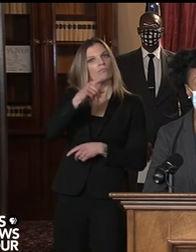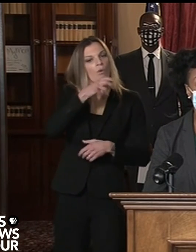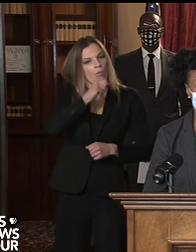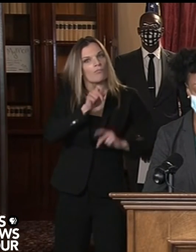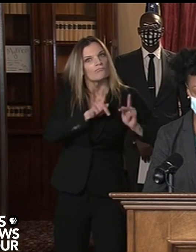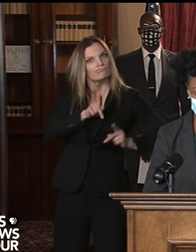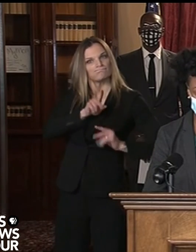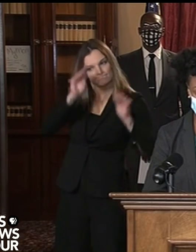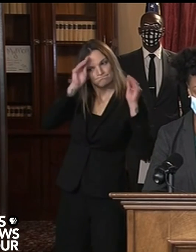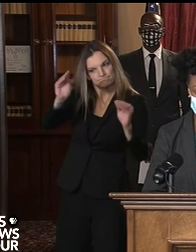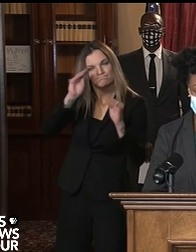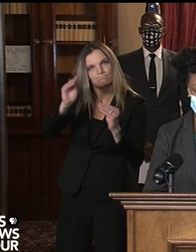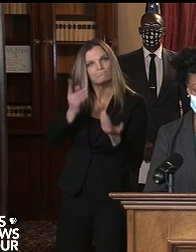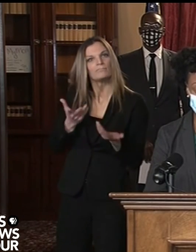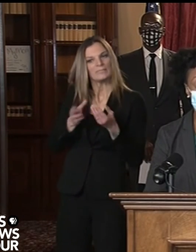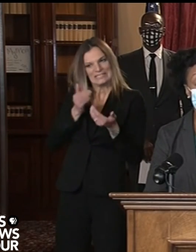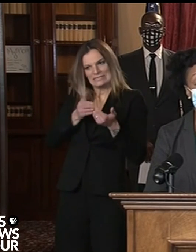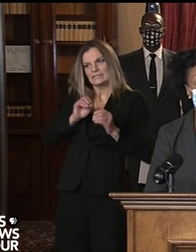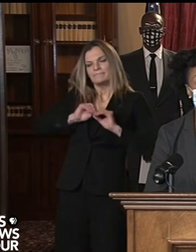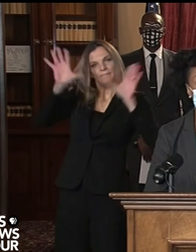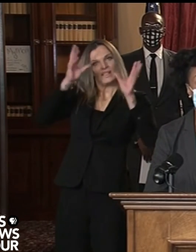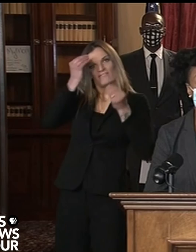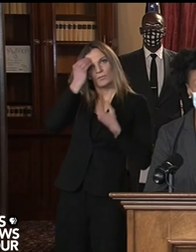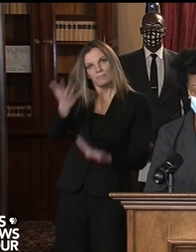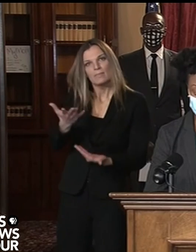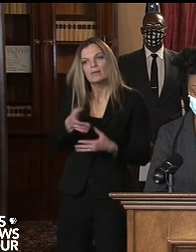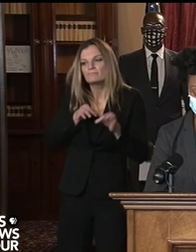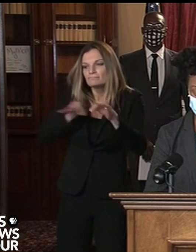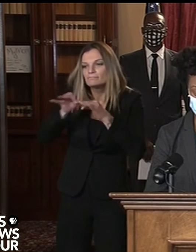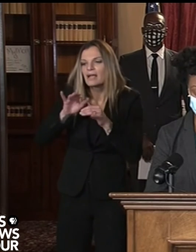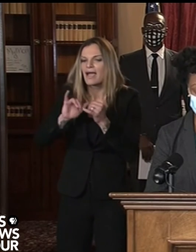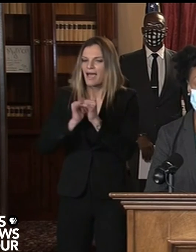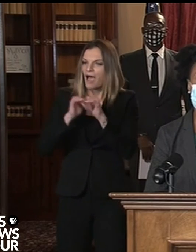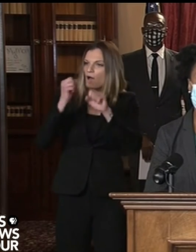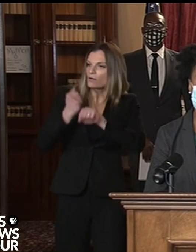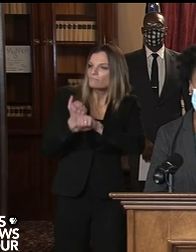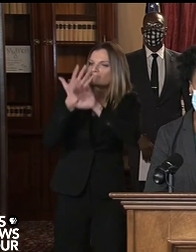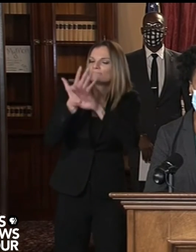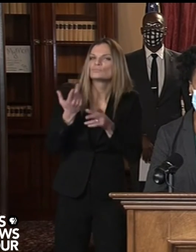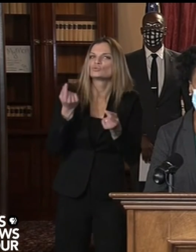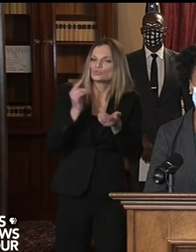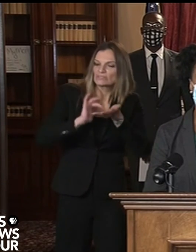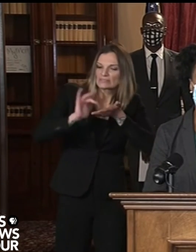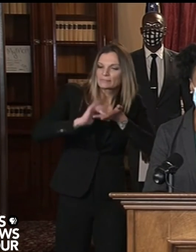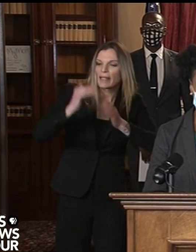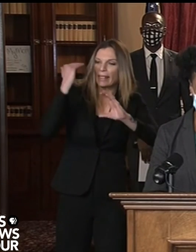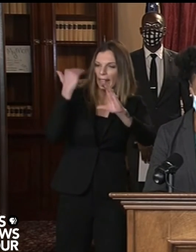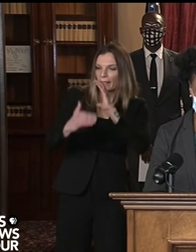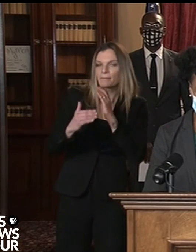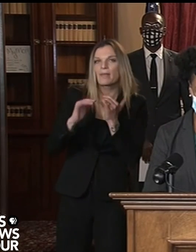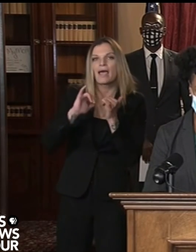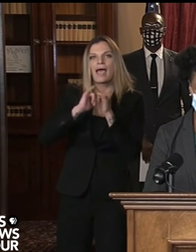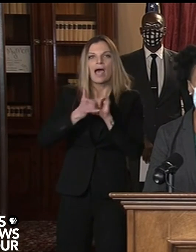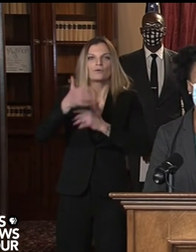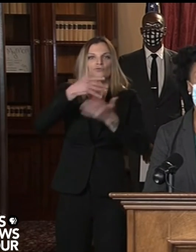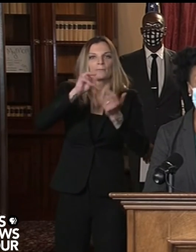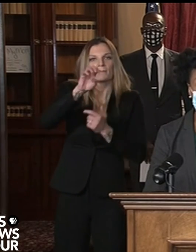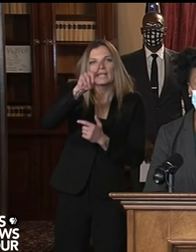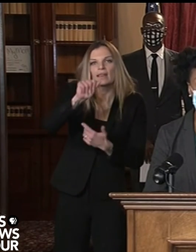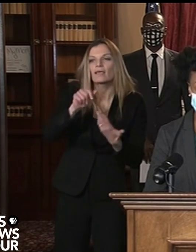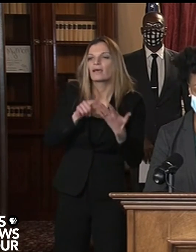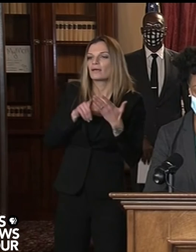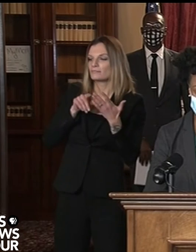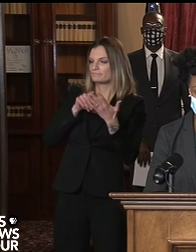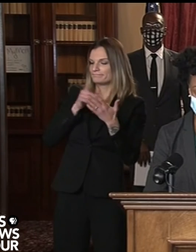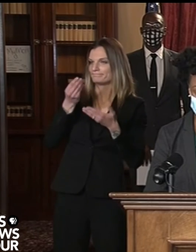a smartphone or a tablet, how to use services like video conferencing, email, social media,